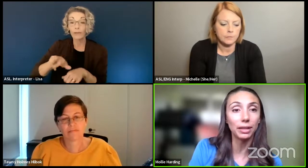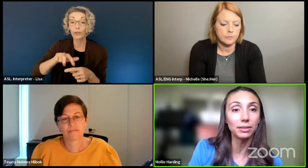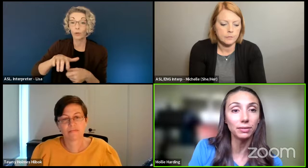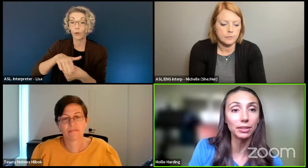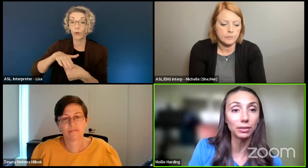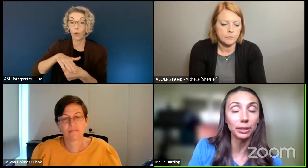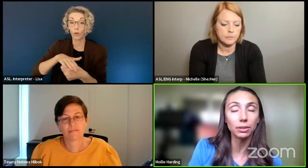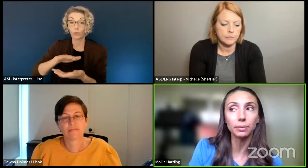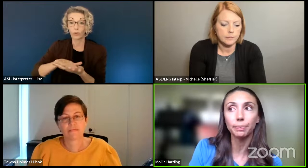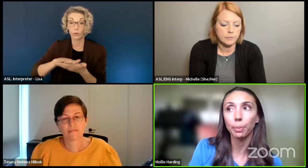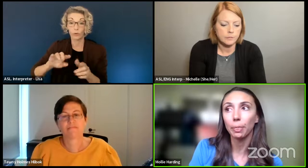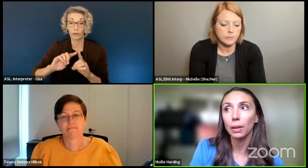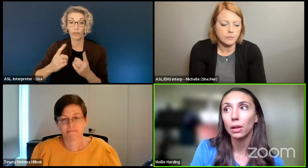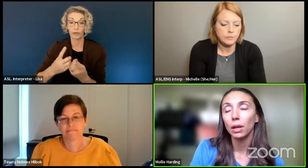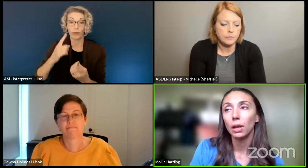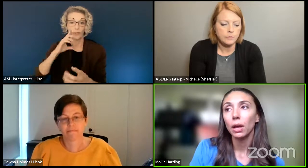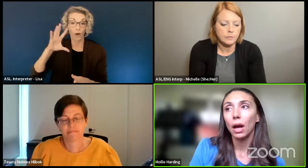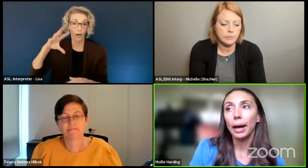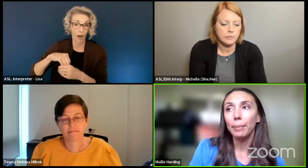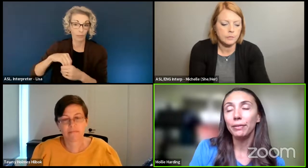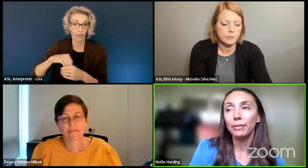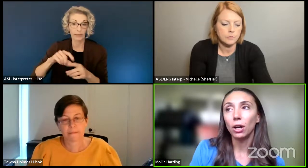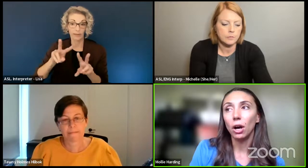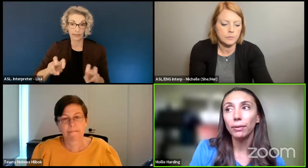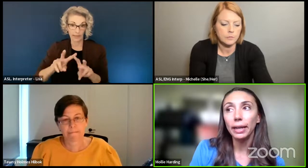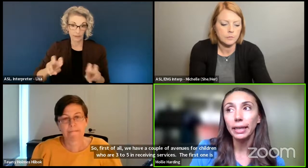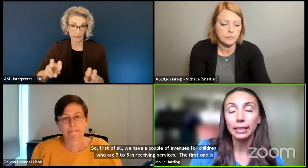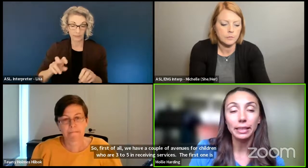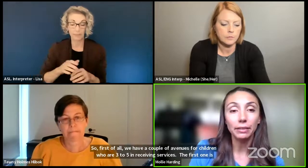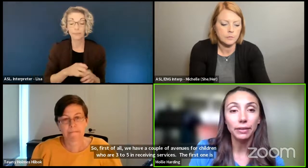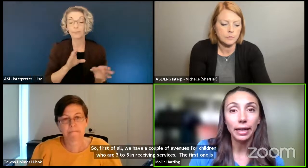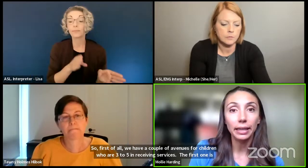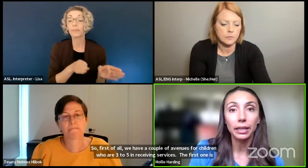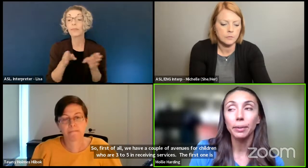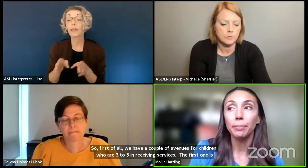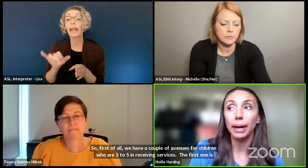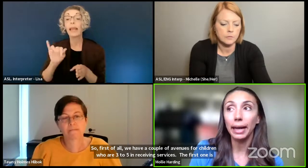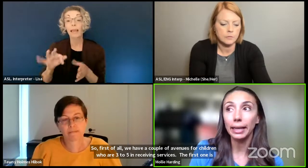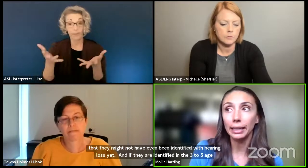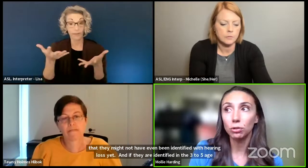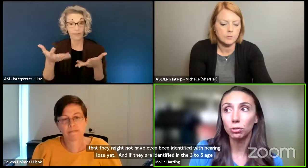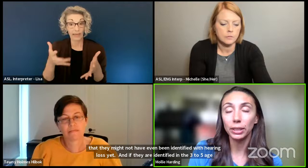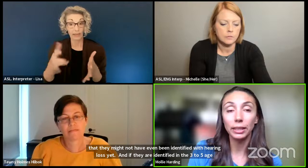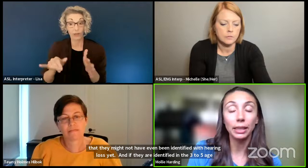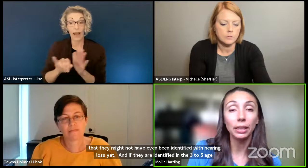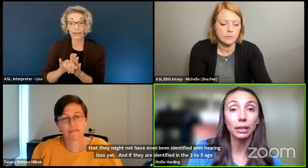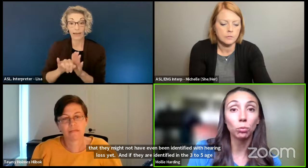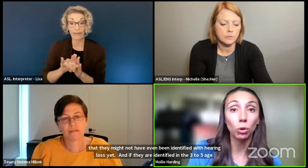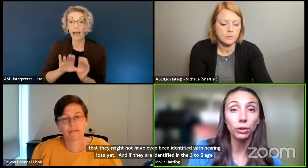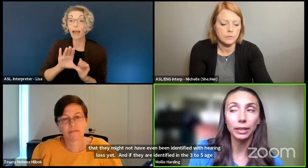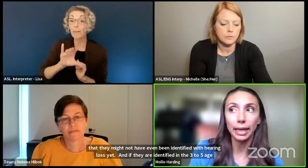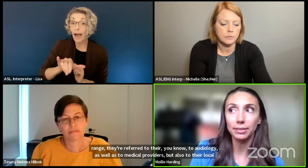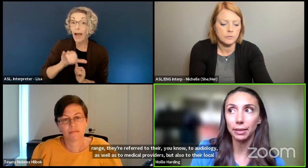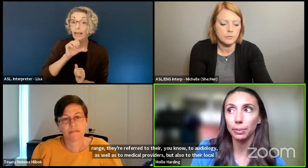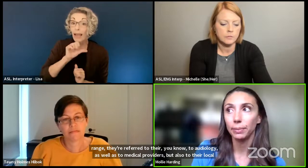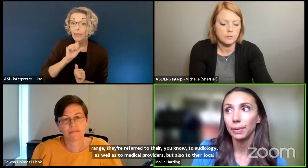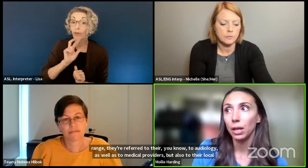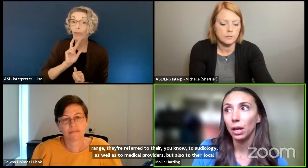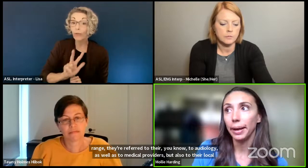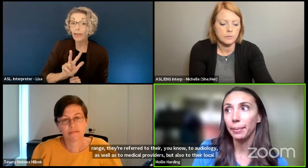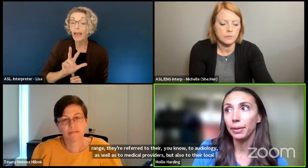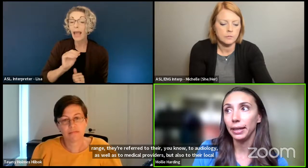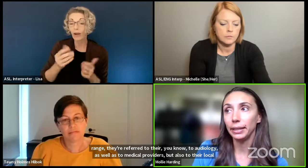for comprehensive assessment. If they're already identified by age 3 and they're enrolled in